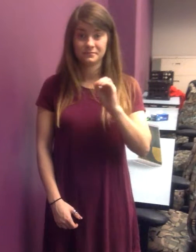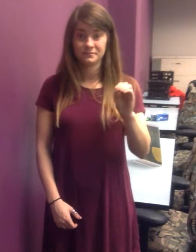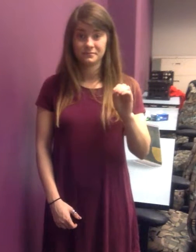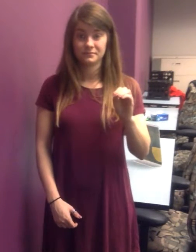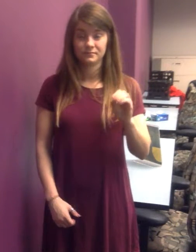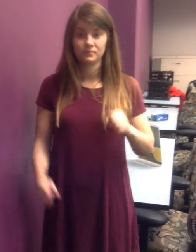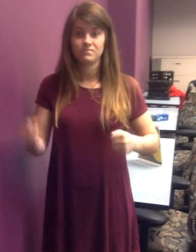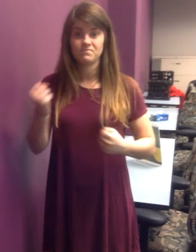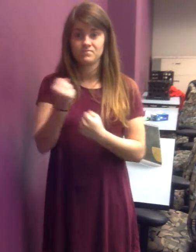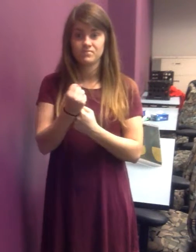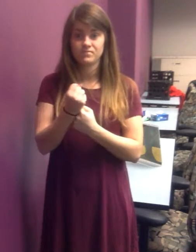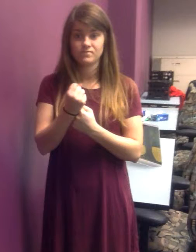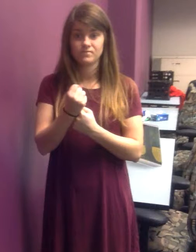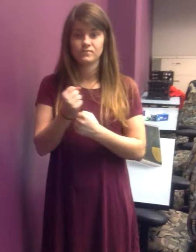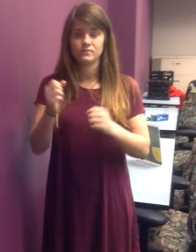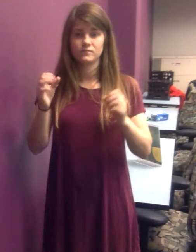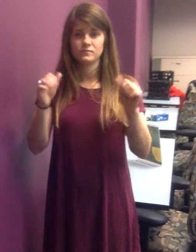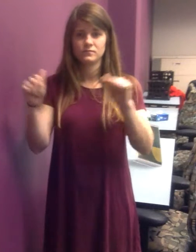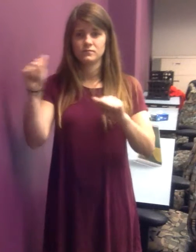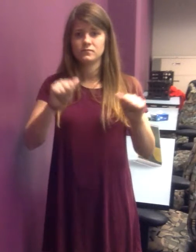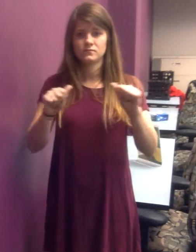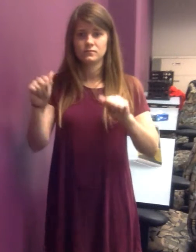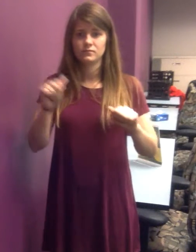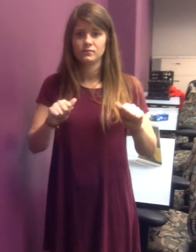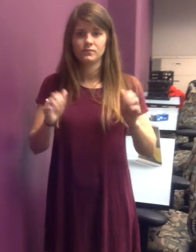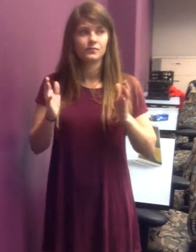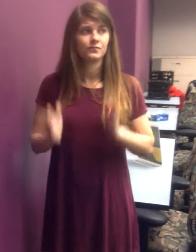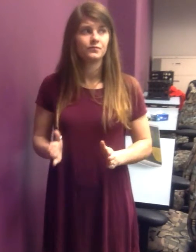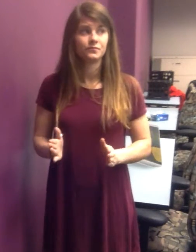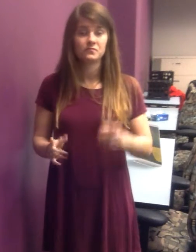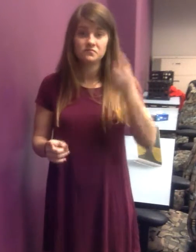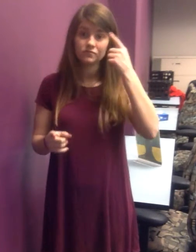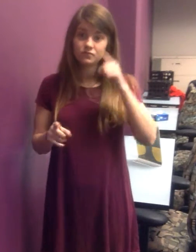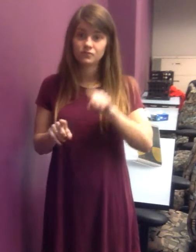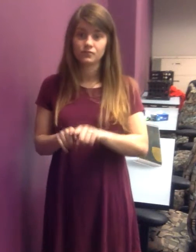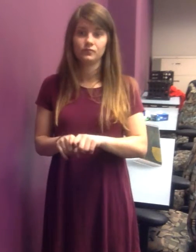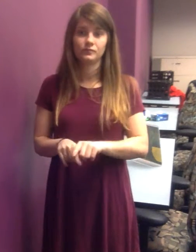settled here on climate change? Virtually every place on Earth is warming up, and